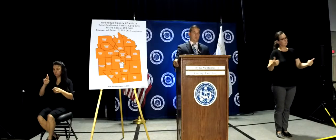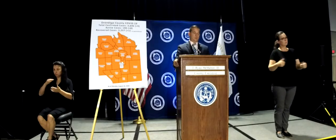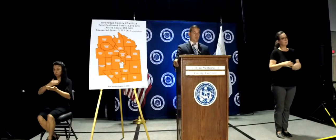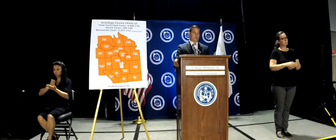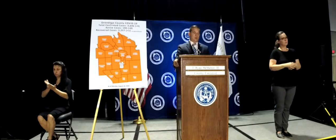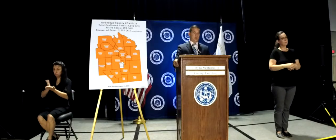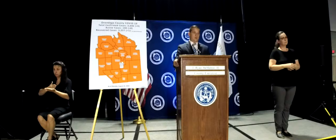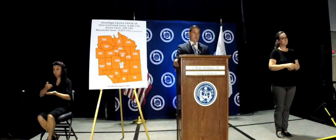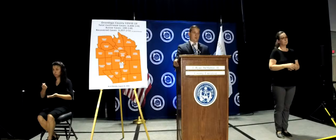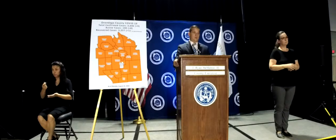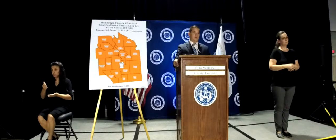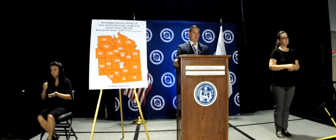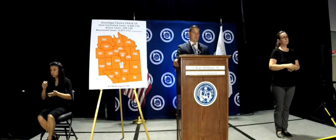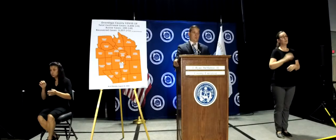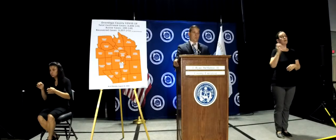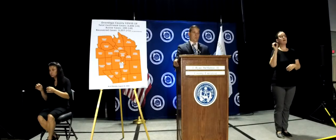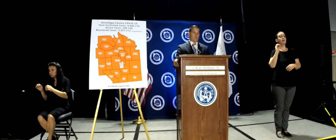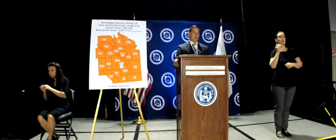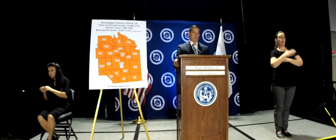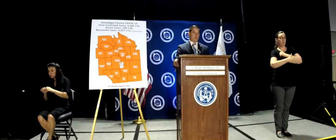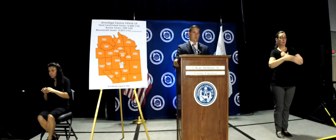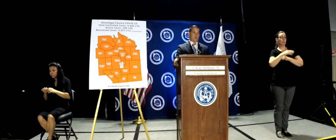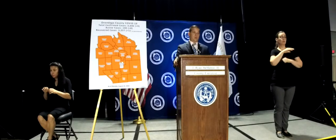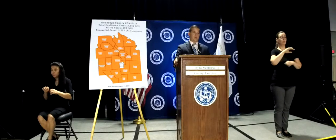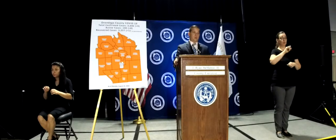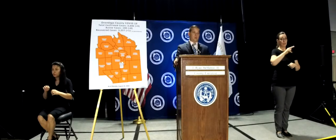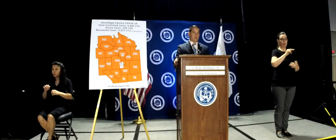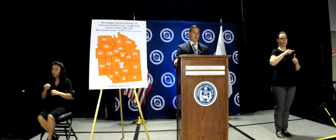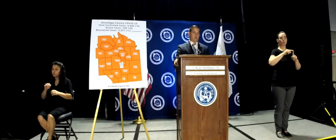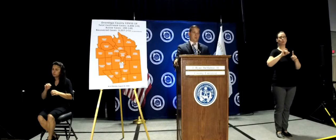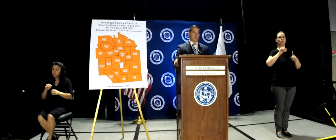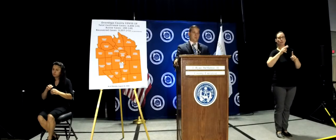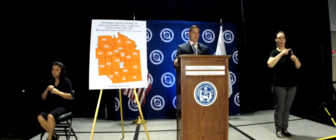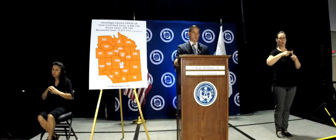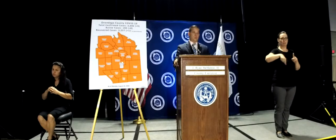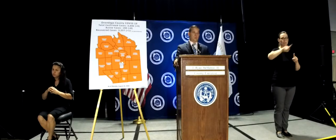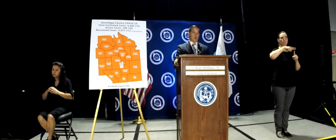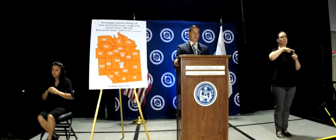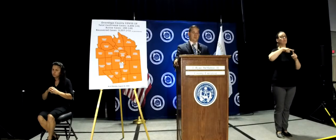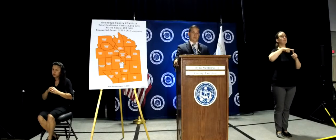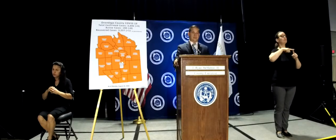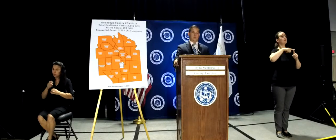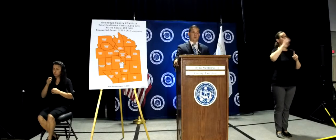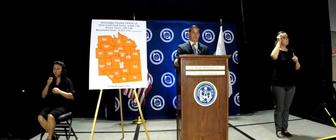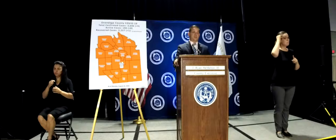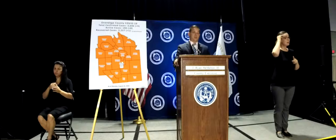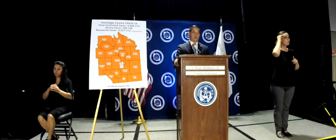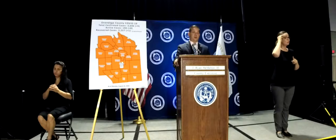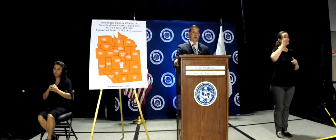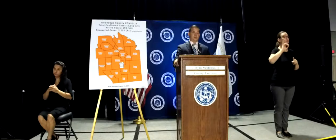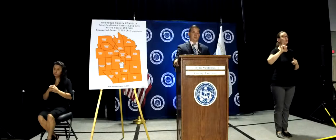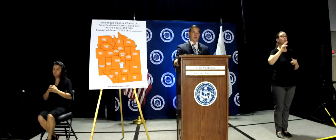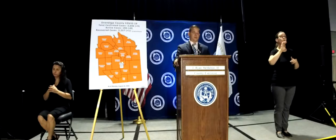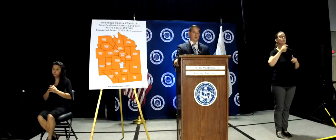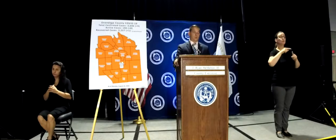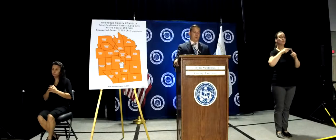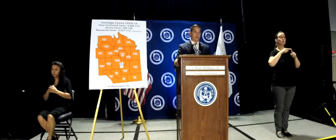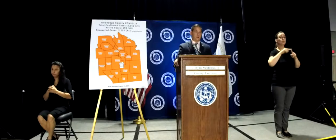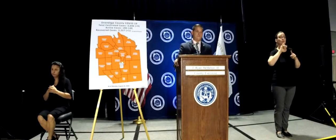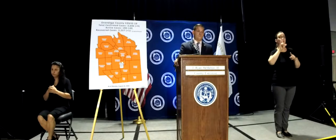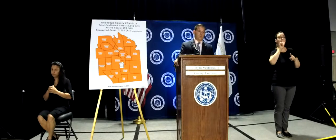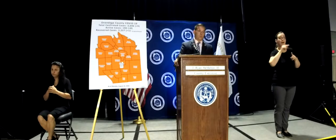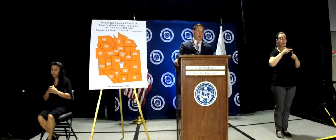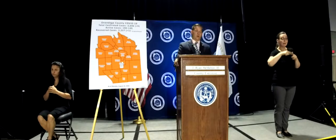to June. So the cuts that he did, we essentially have already done, right? So